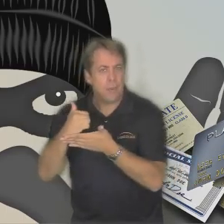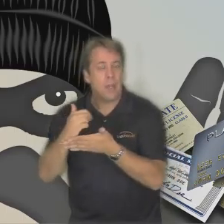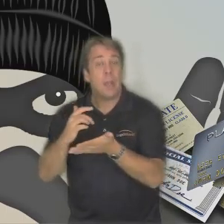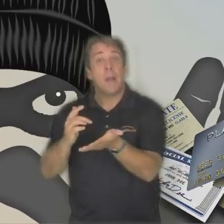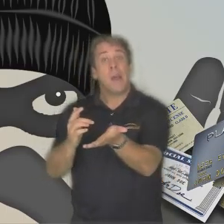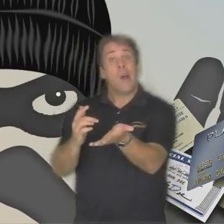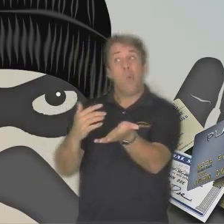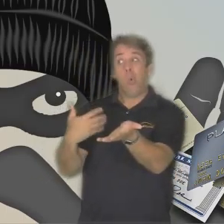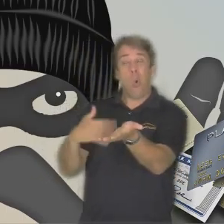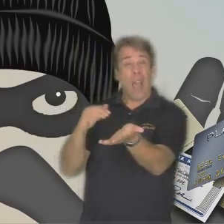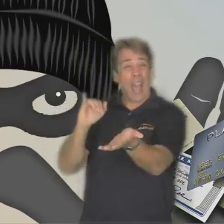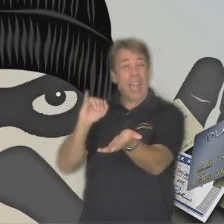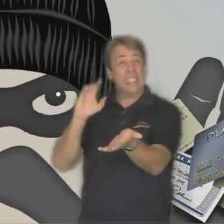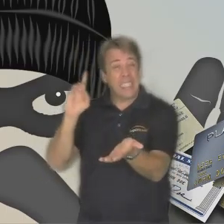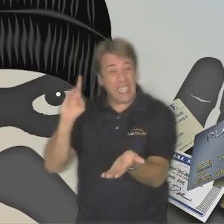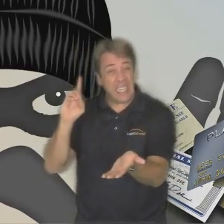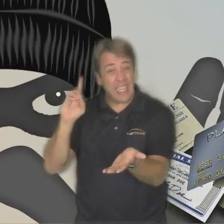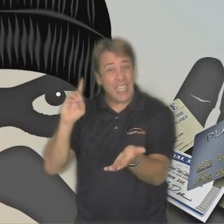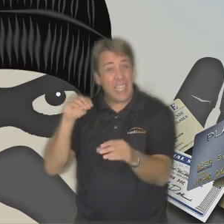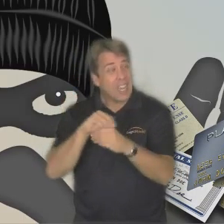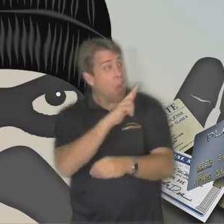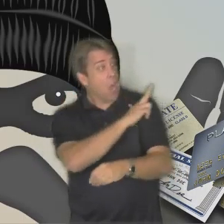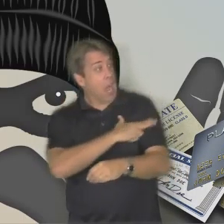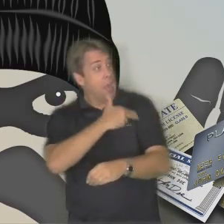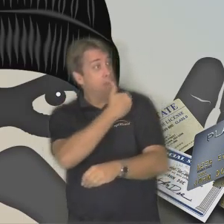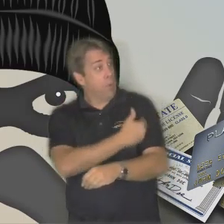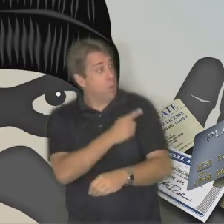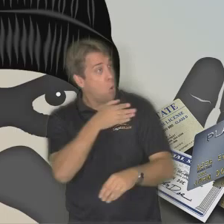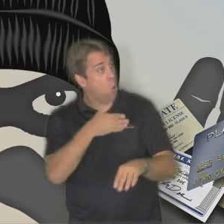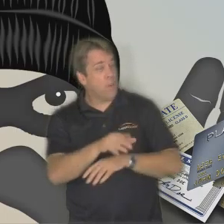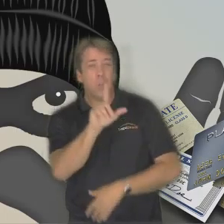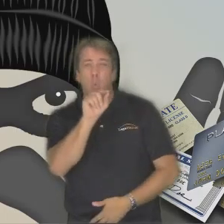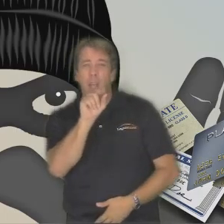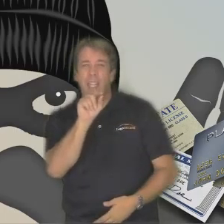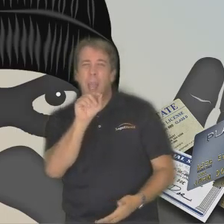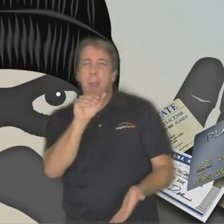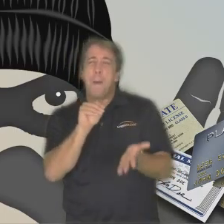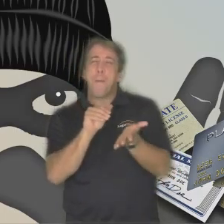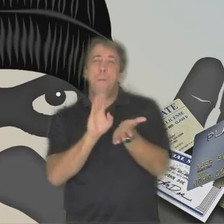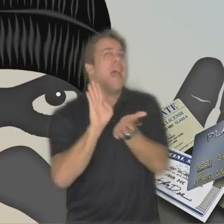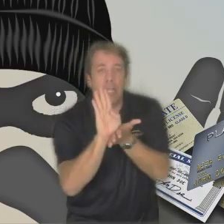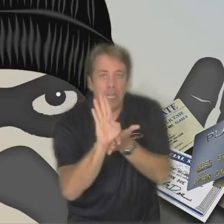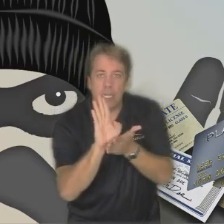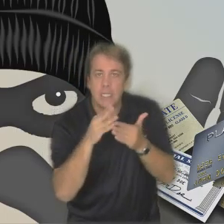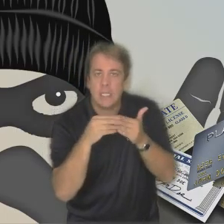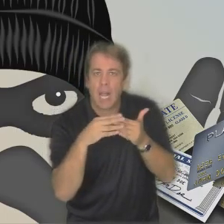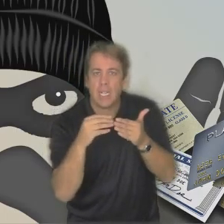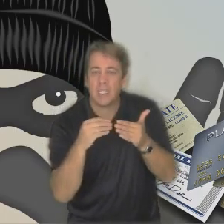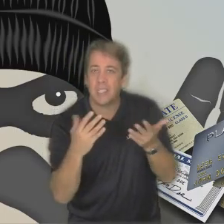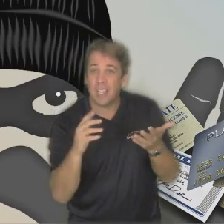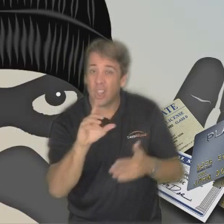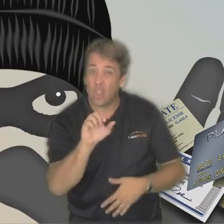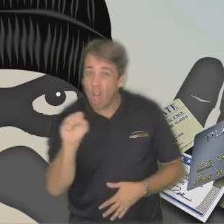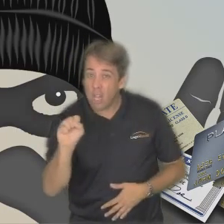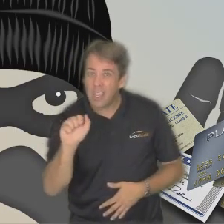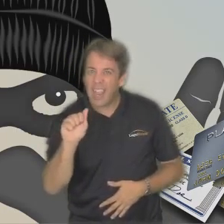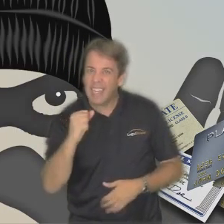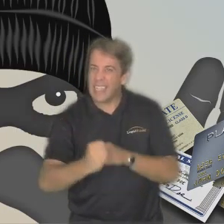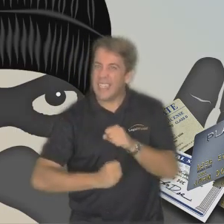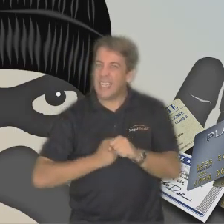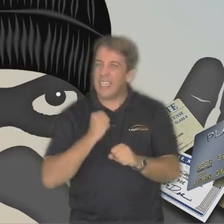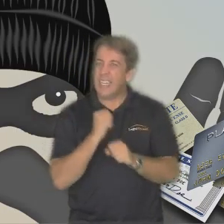assistance? Medical identity theft alone causes over $20 billion in losses per year. Well, this is where